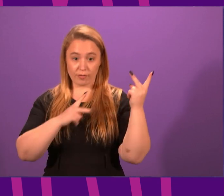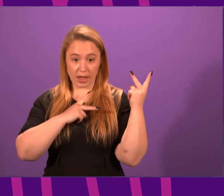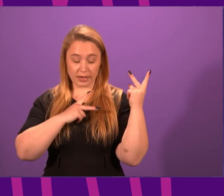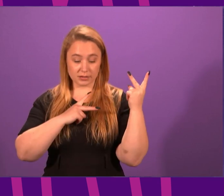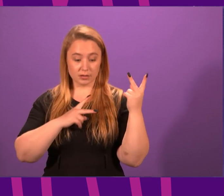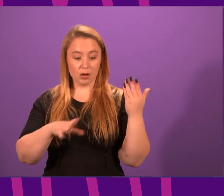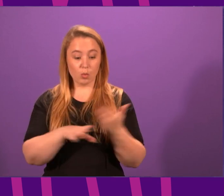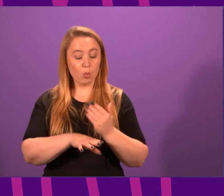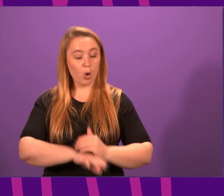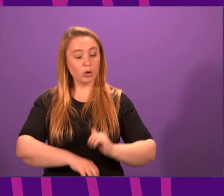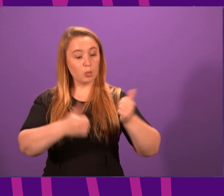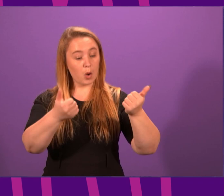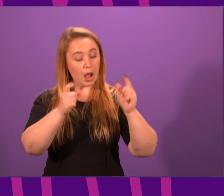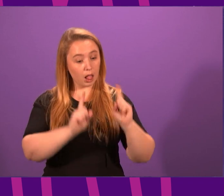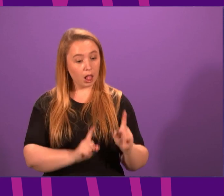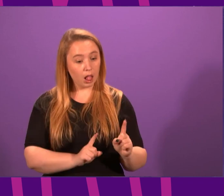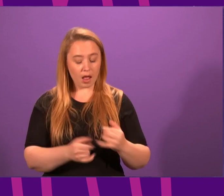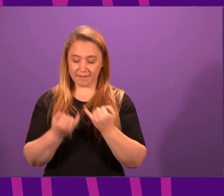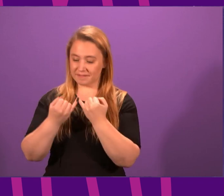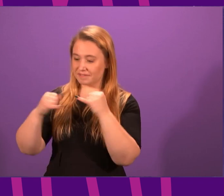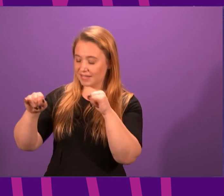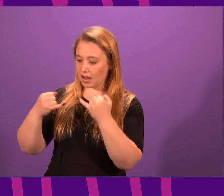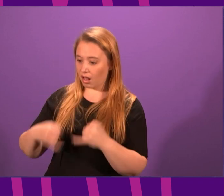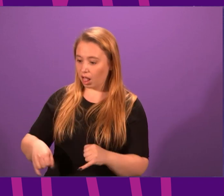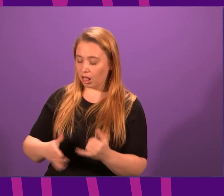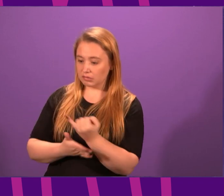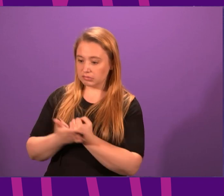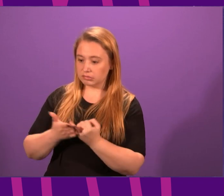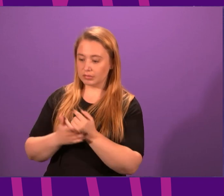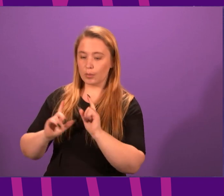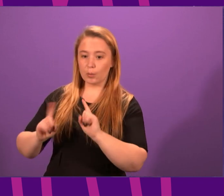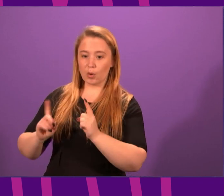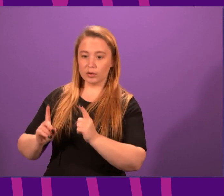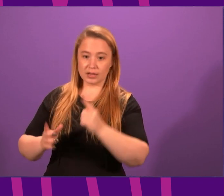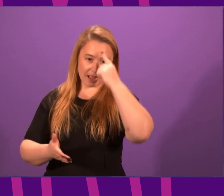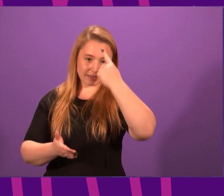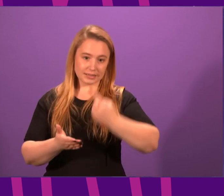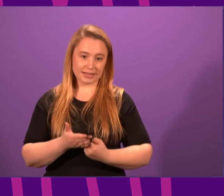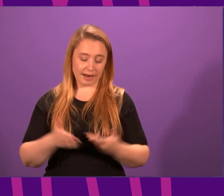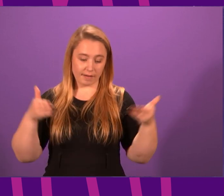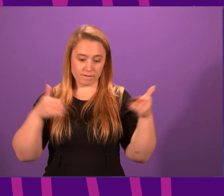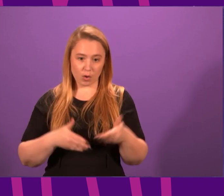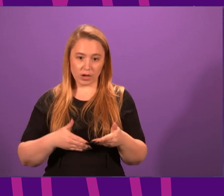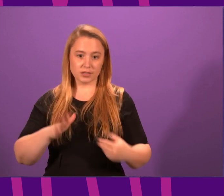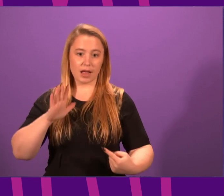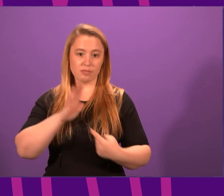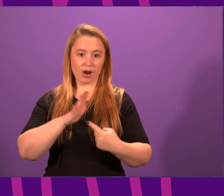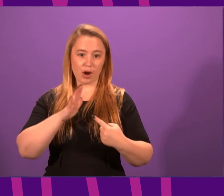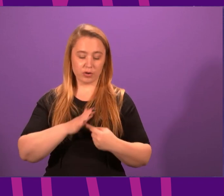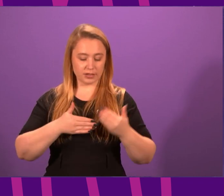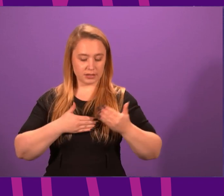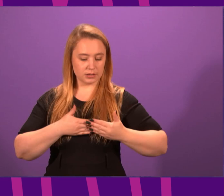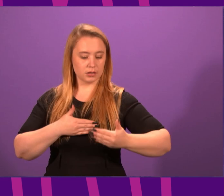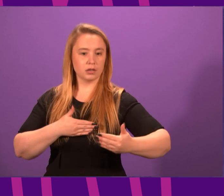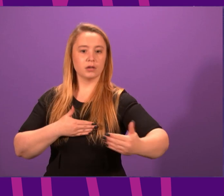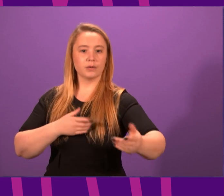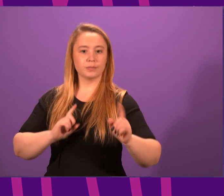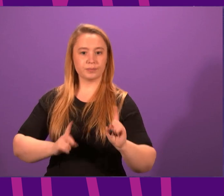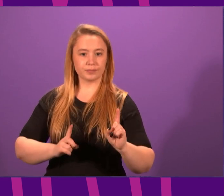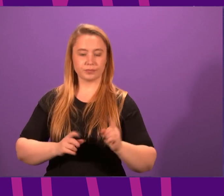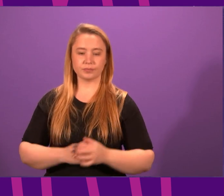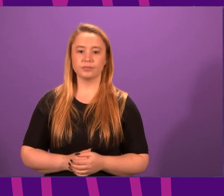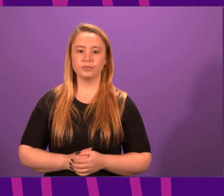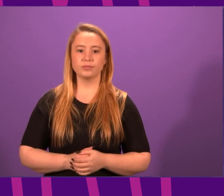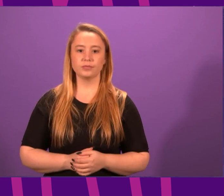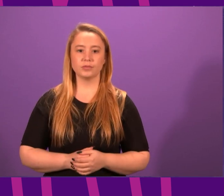what has worked, to recognise what has failed or has gone wrong, and to decide what the focus and our priorities should be going forward. Fundamentally,